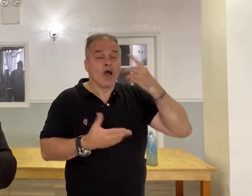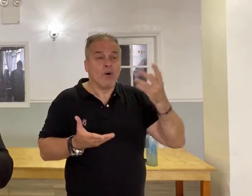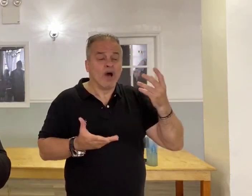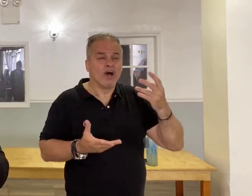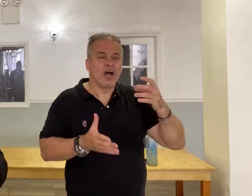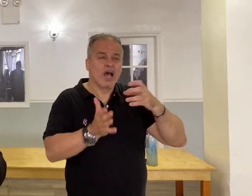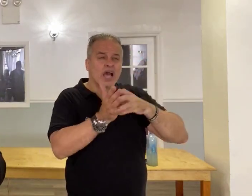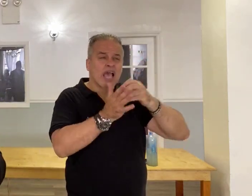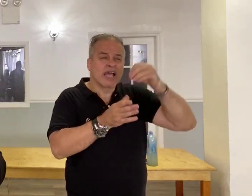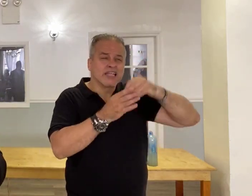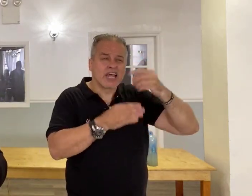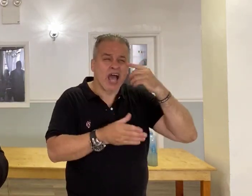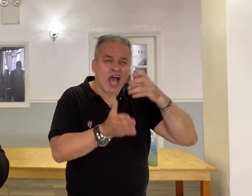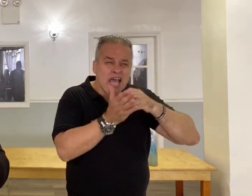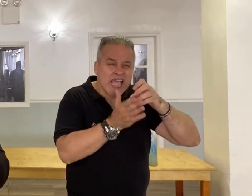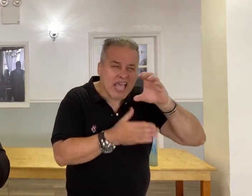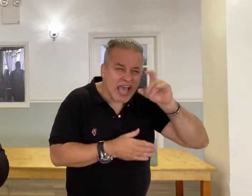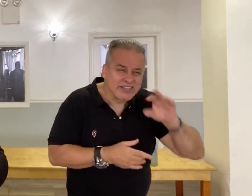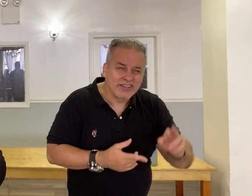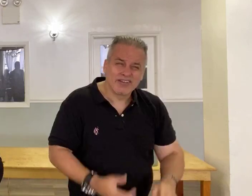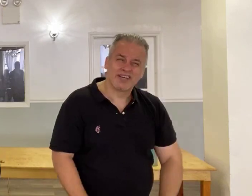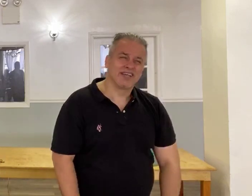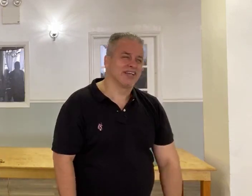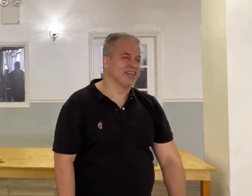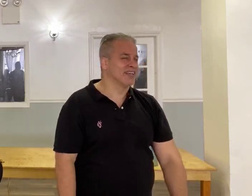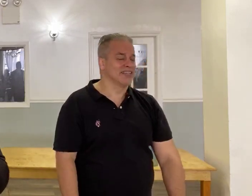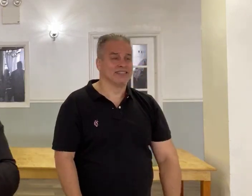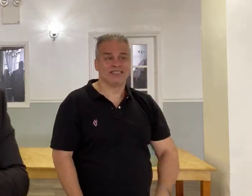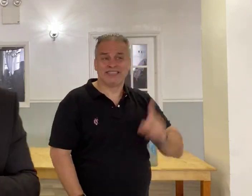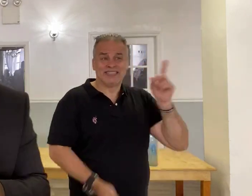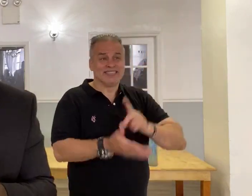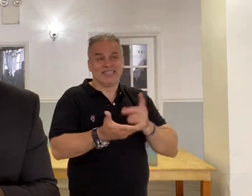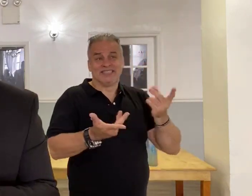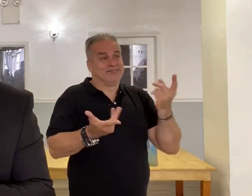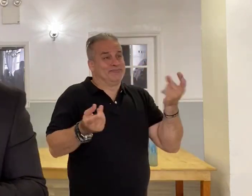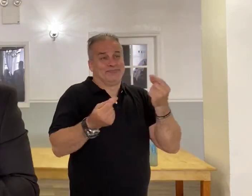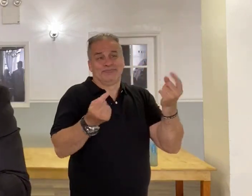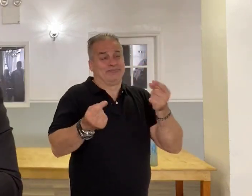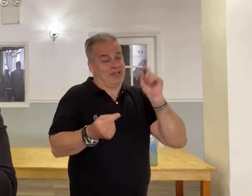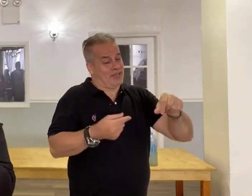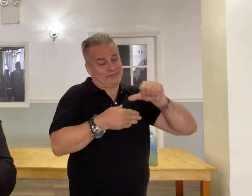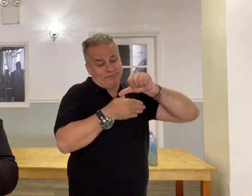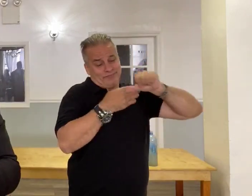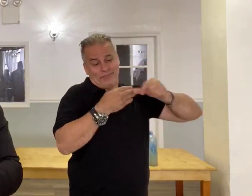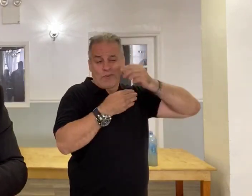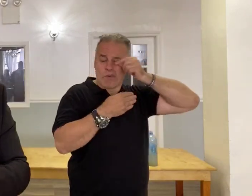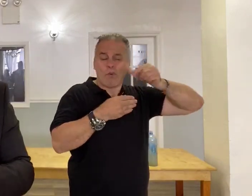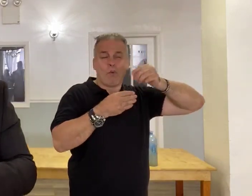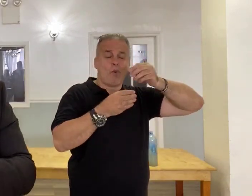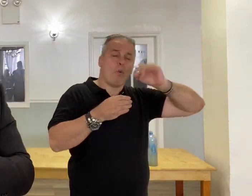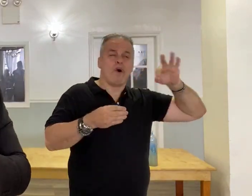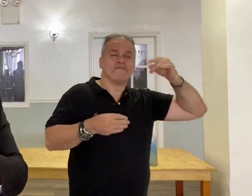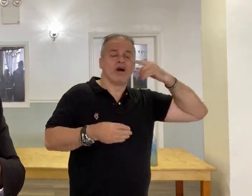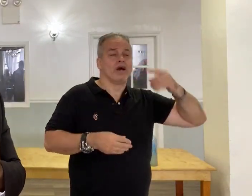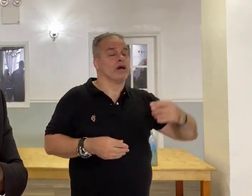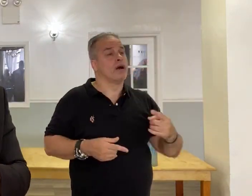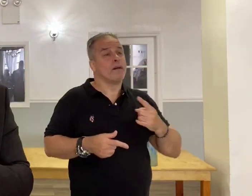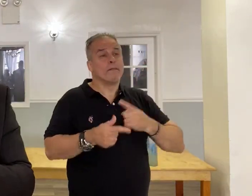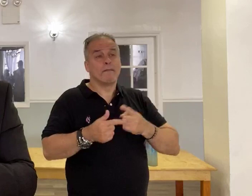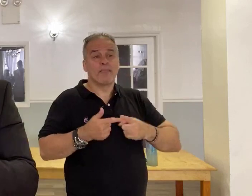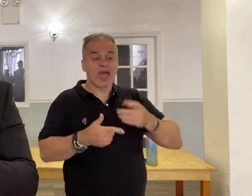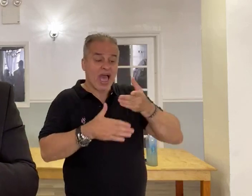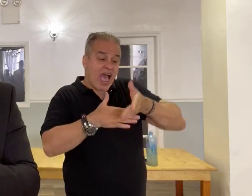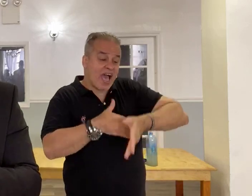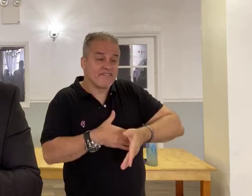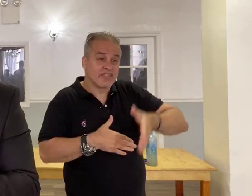the eye. After his recovery and he returned back to church, he came to church with a patch.